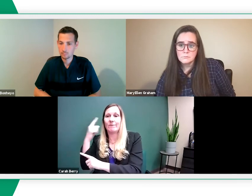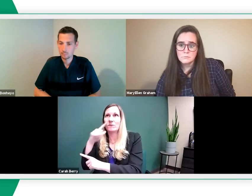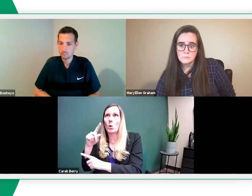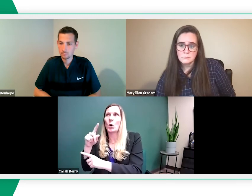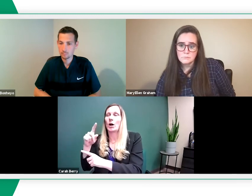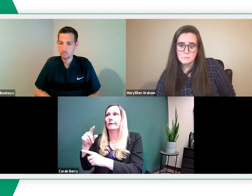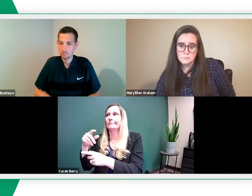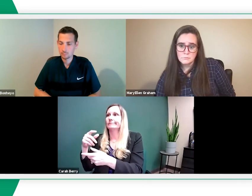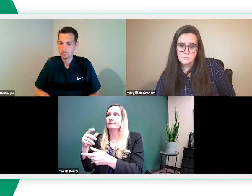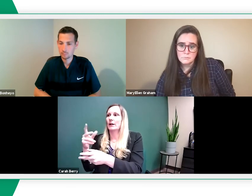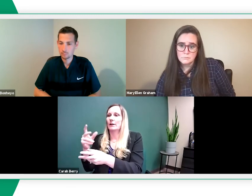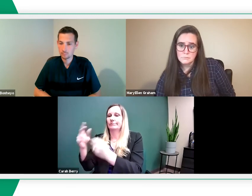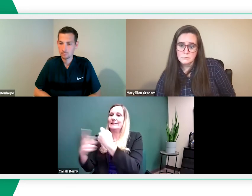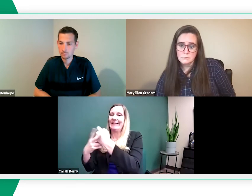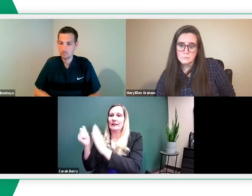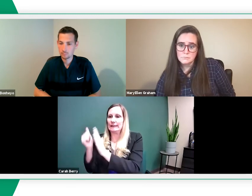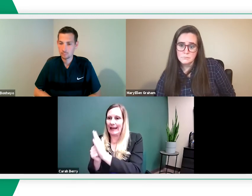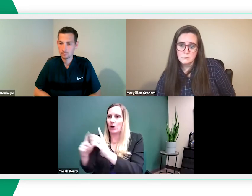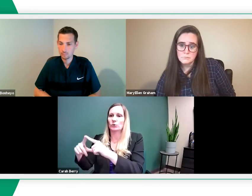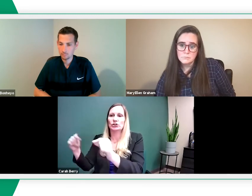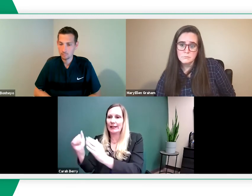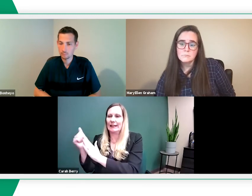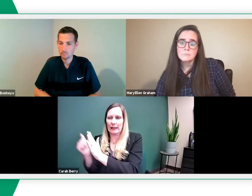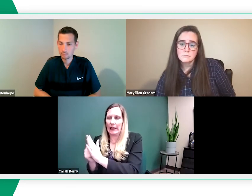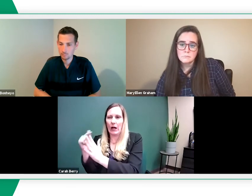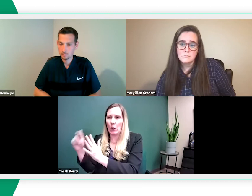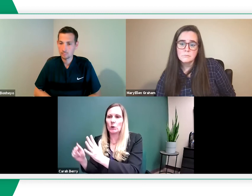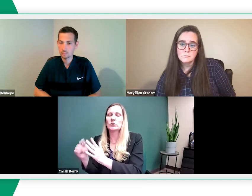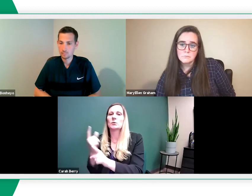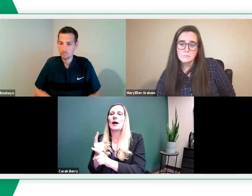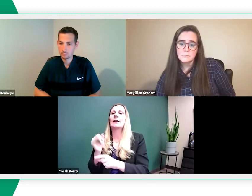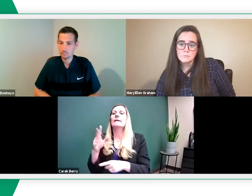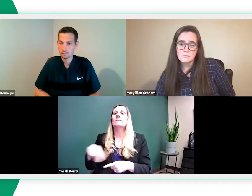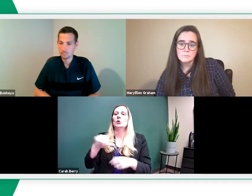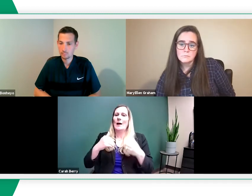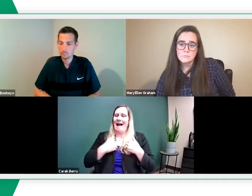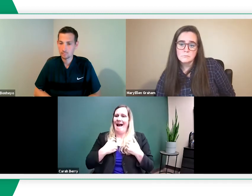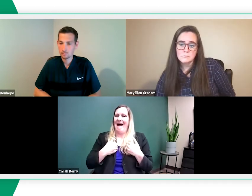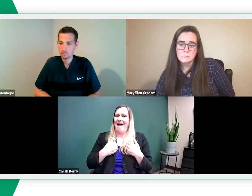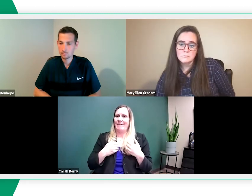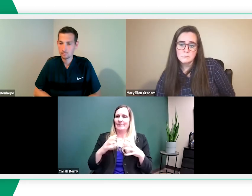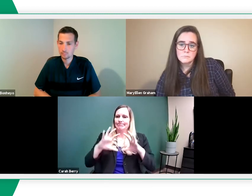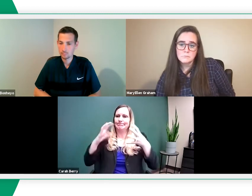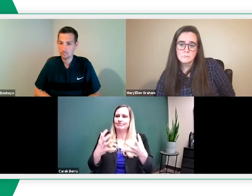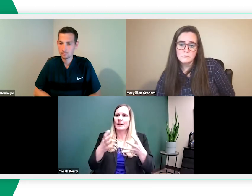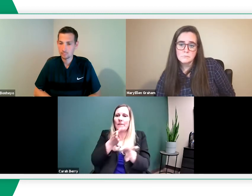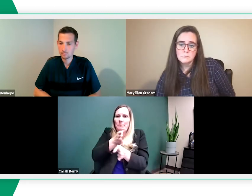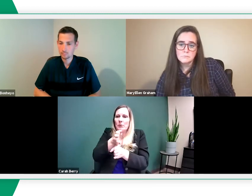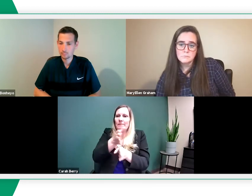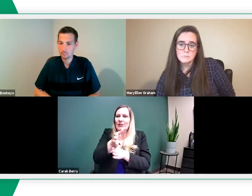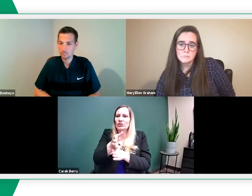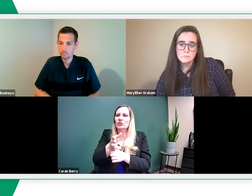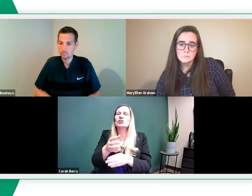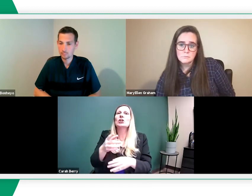banker. You partner with all those for maybe partner with the banker for a savings account or a checking account or things like that. So if you